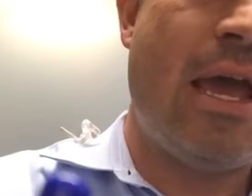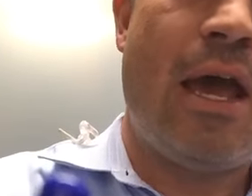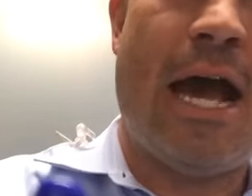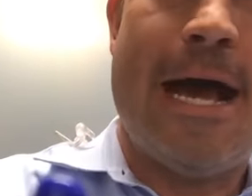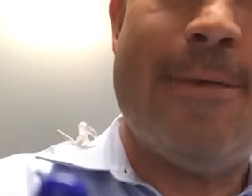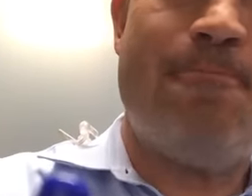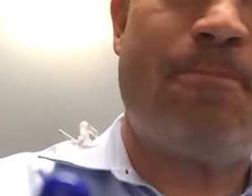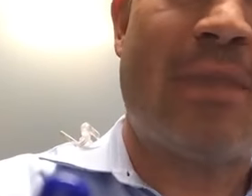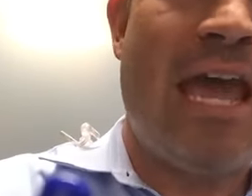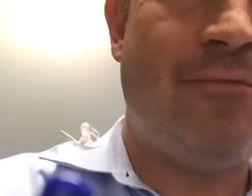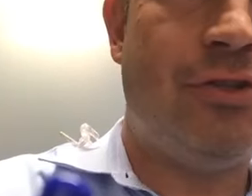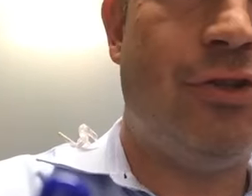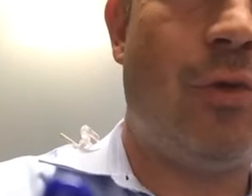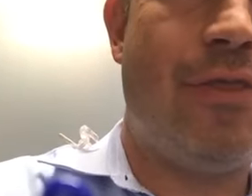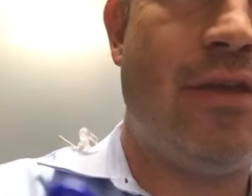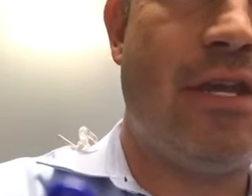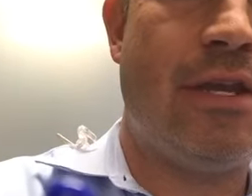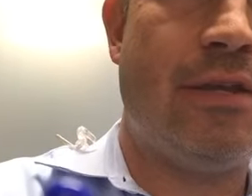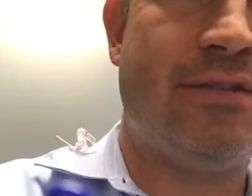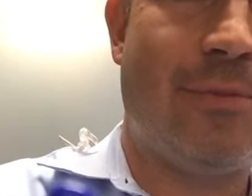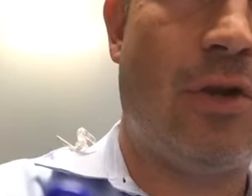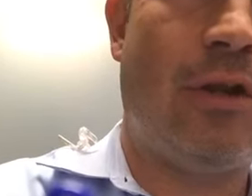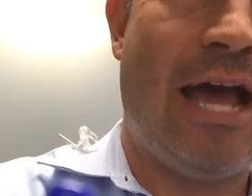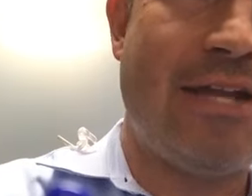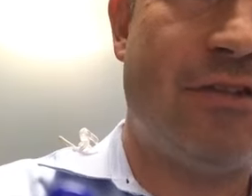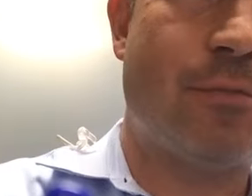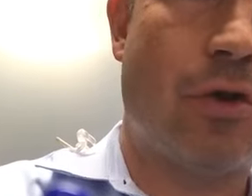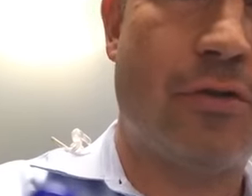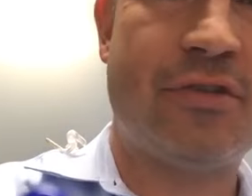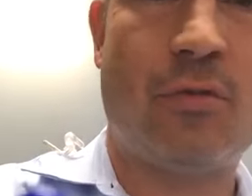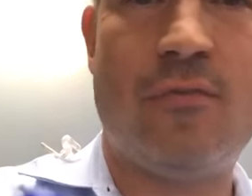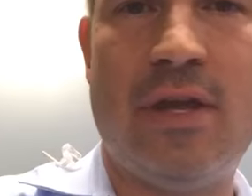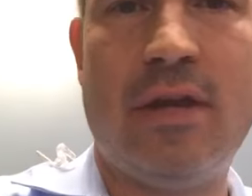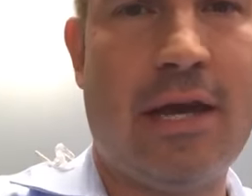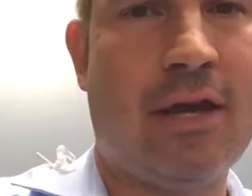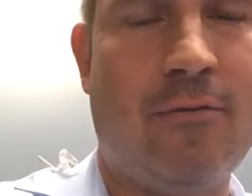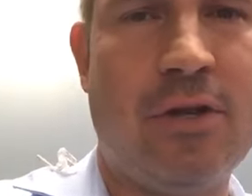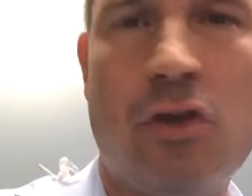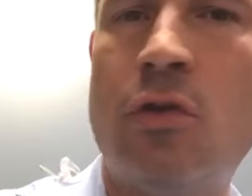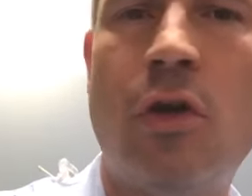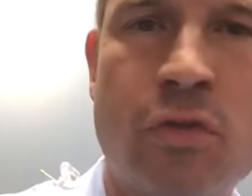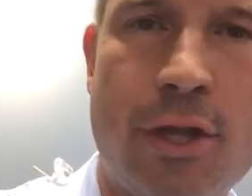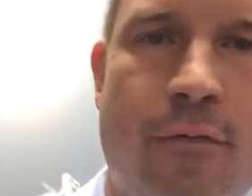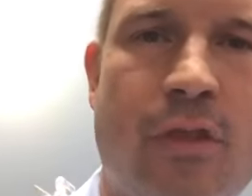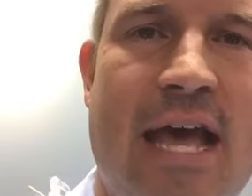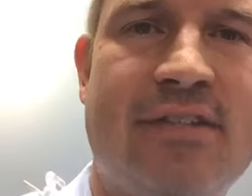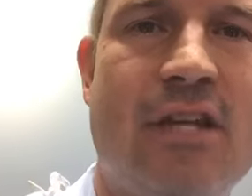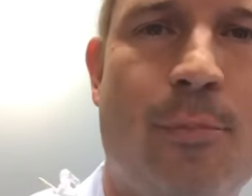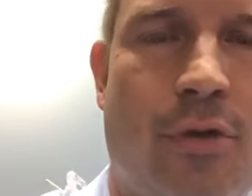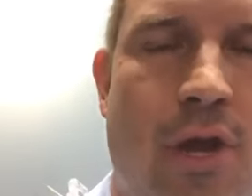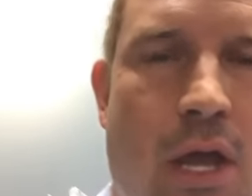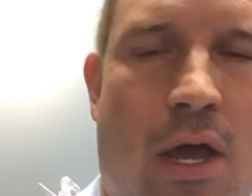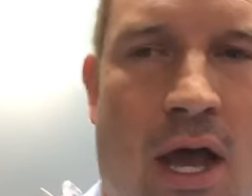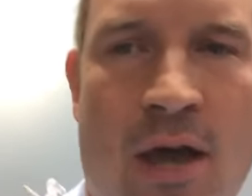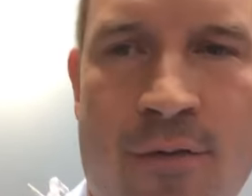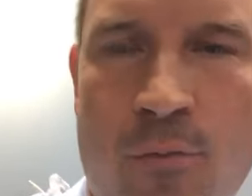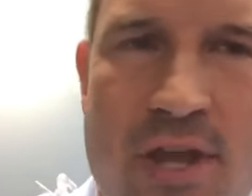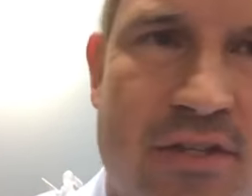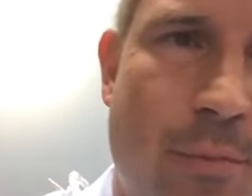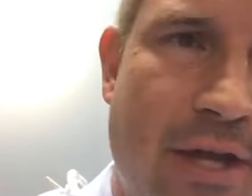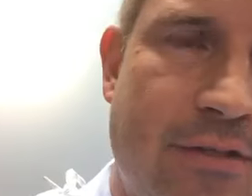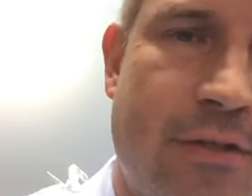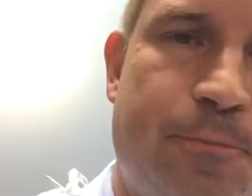may have to do with the Seminole Heights murders that we've been covering so closely over the last number